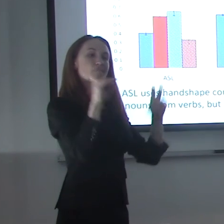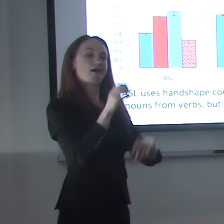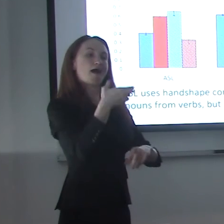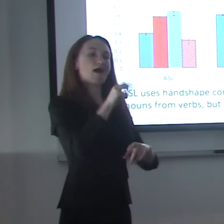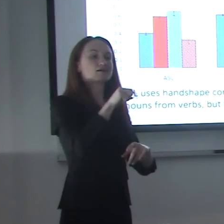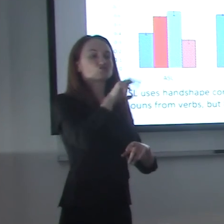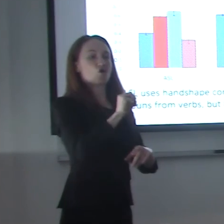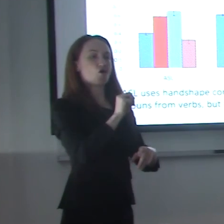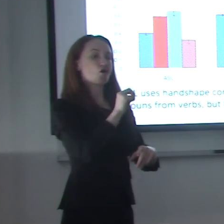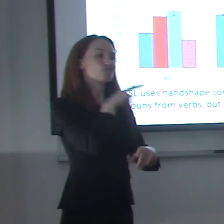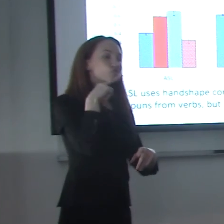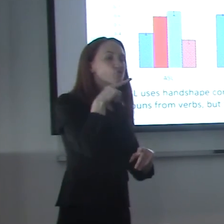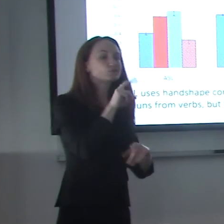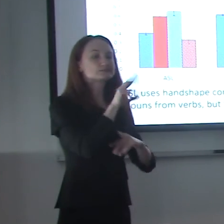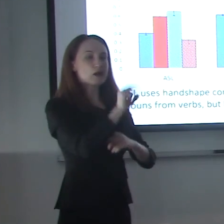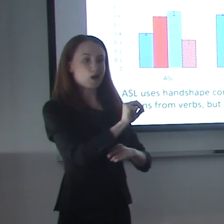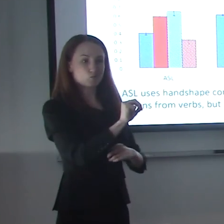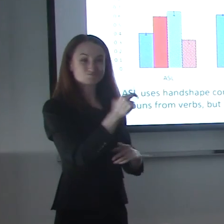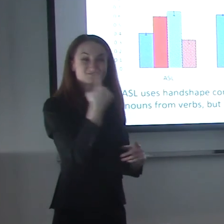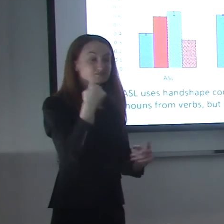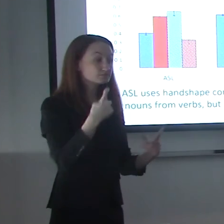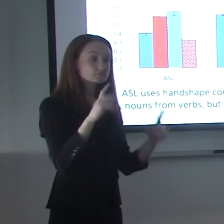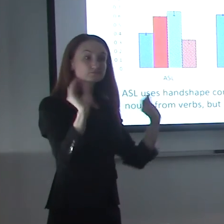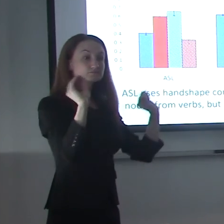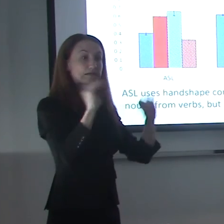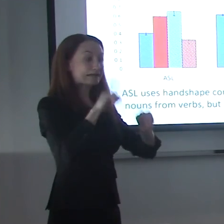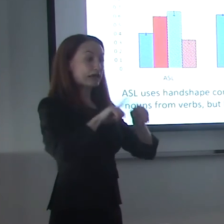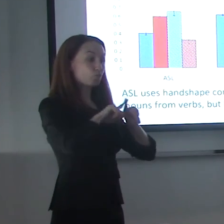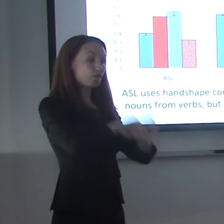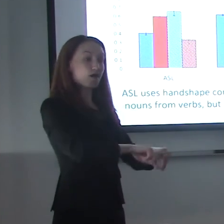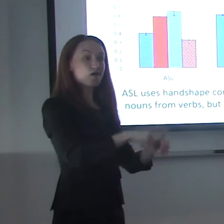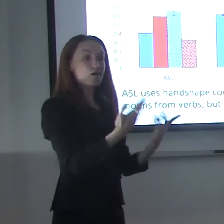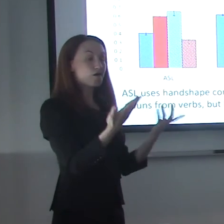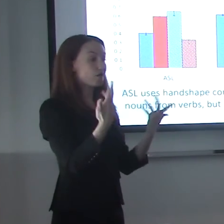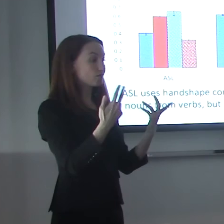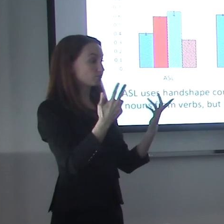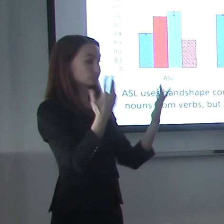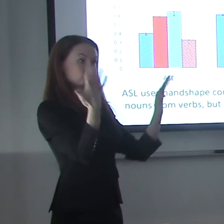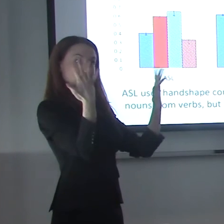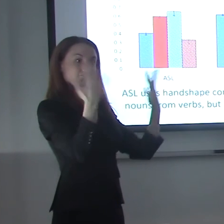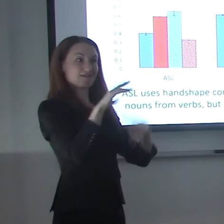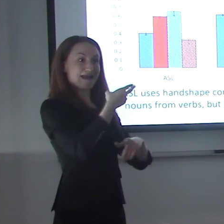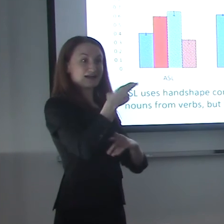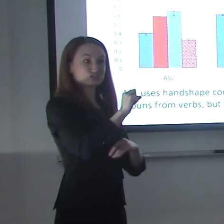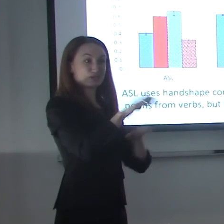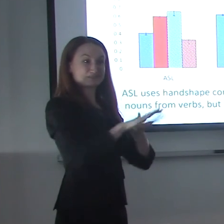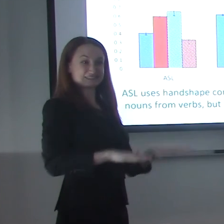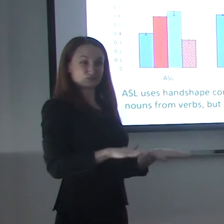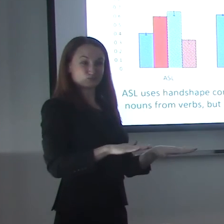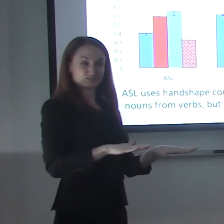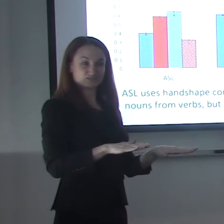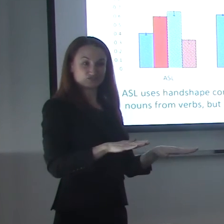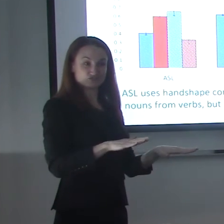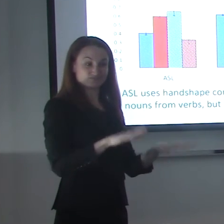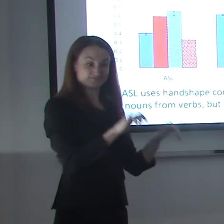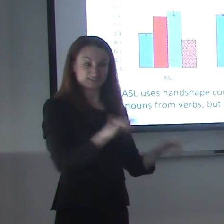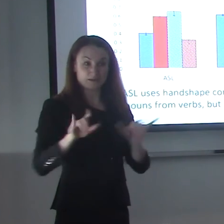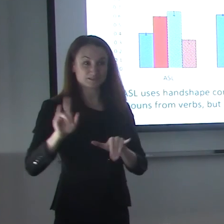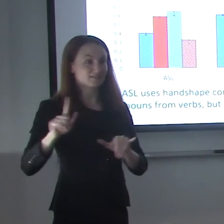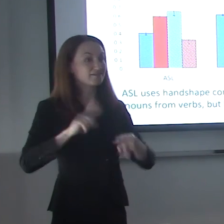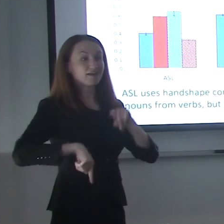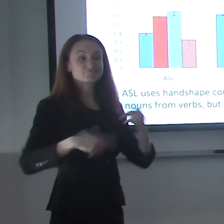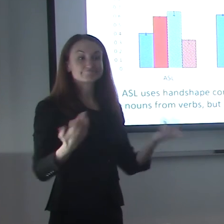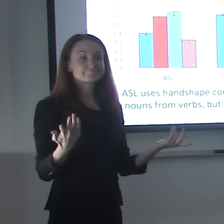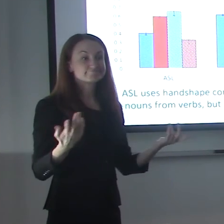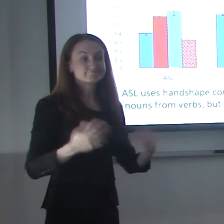nouns, because it can't rely at all on the handshake distinction to make the